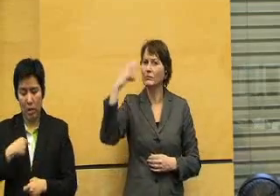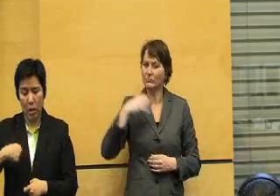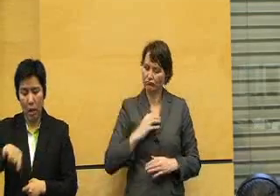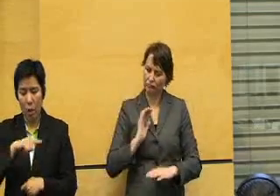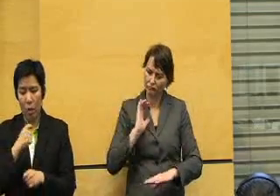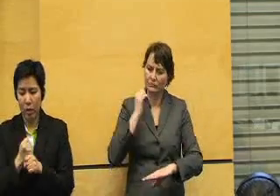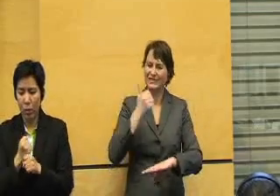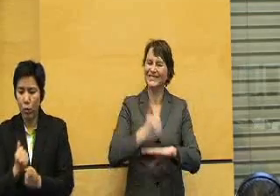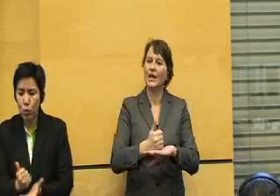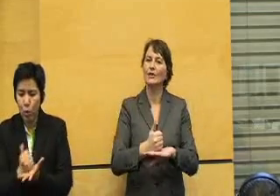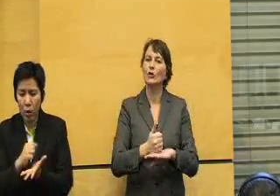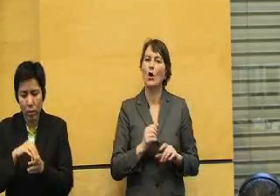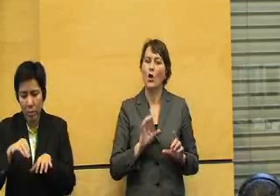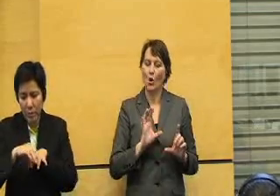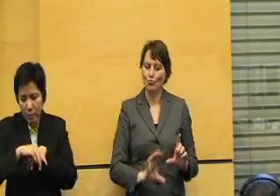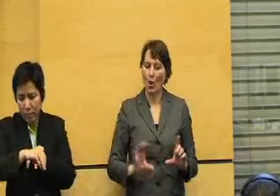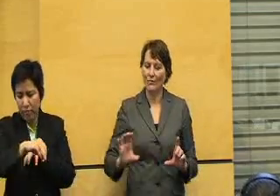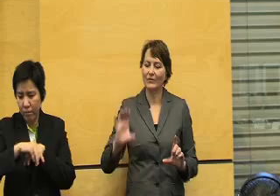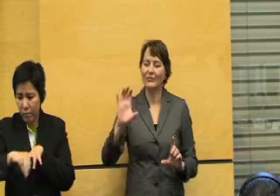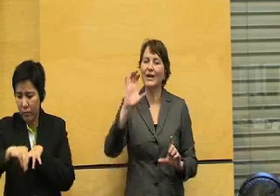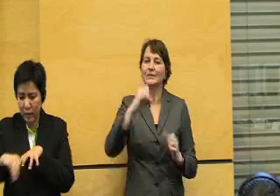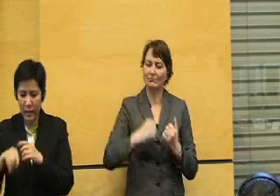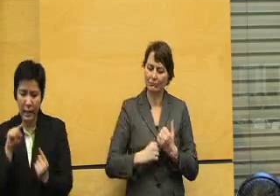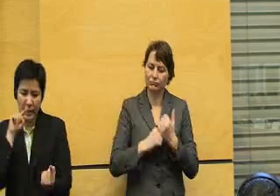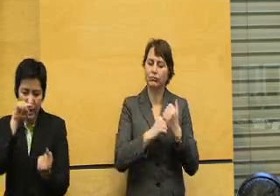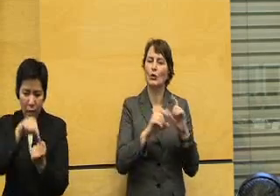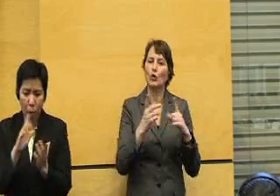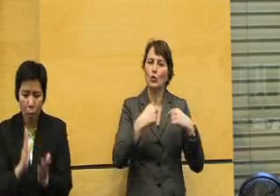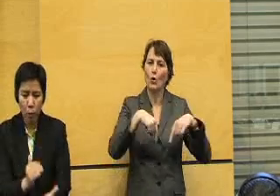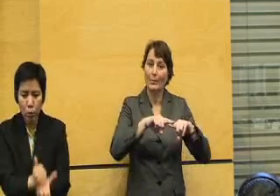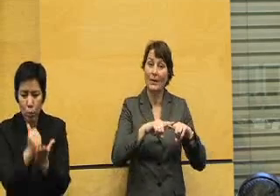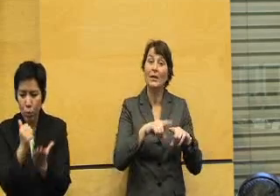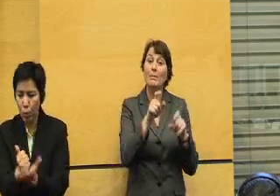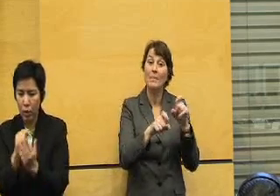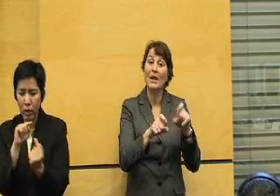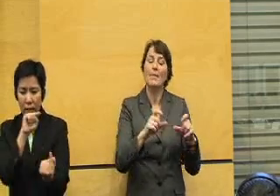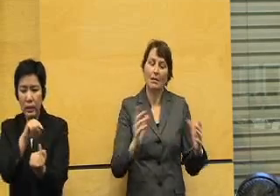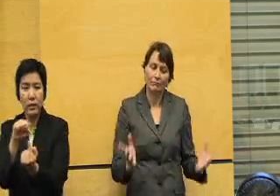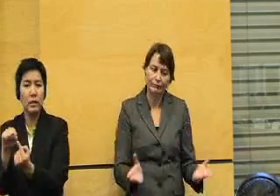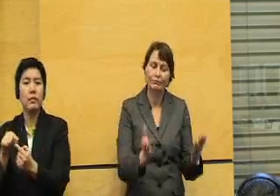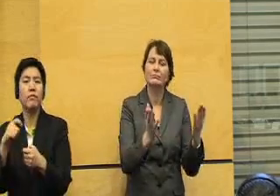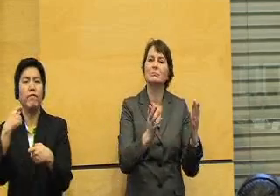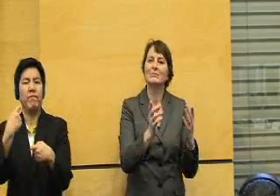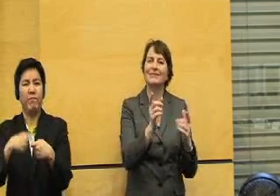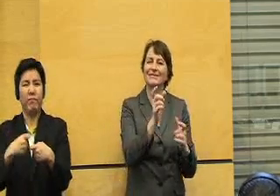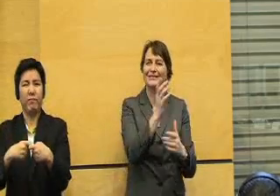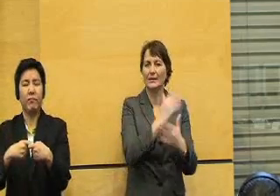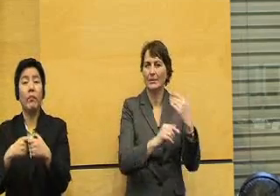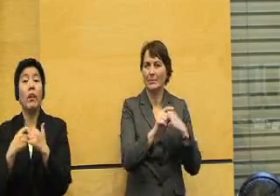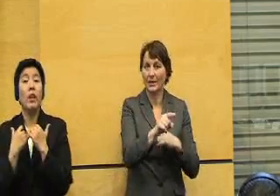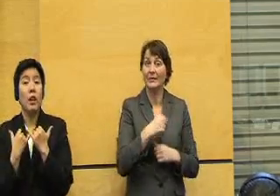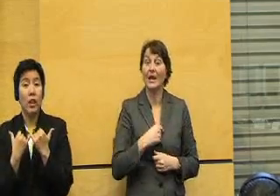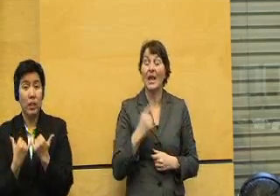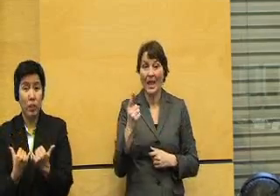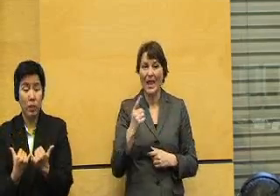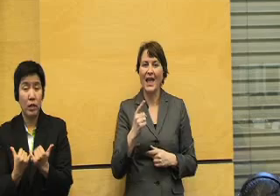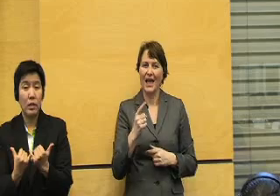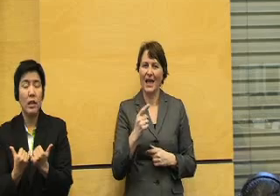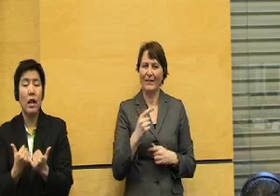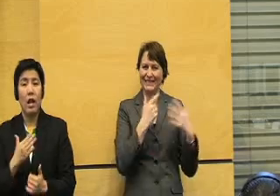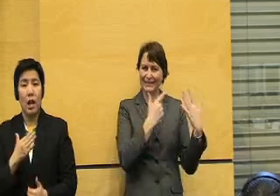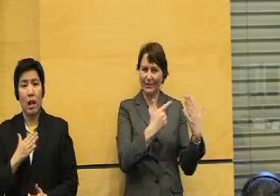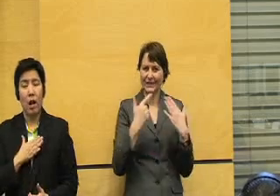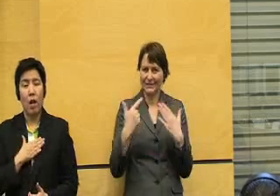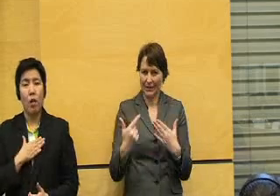provincial subcommittees on empowerment of persons with disability, which are led by governors in 77 provinces of